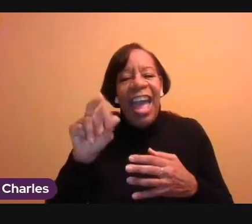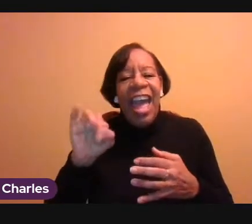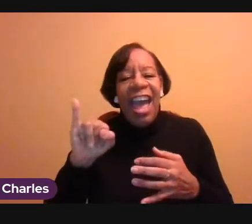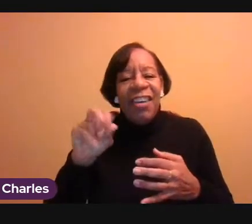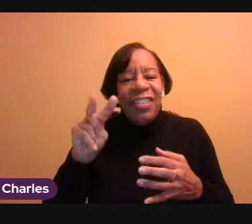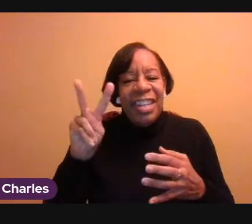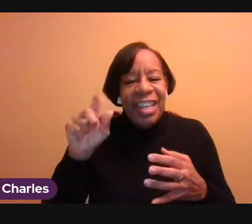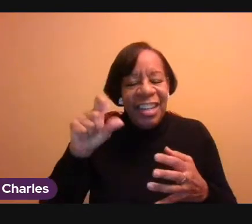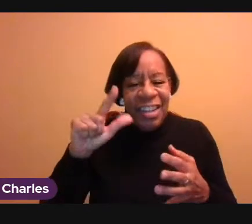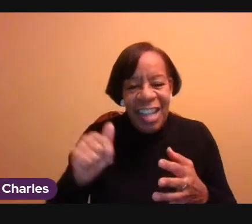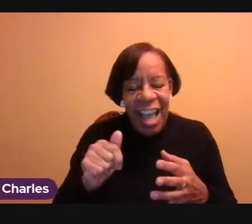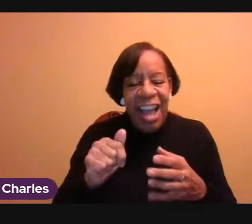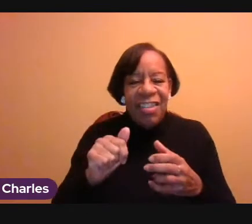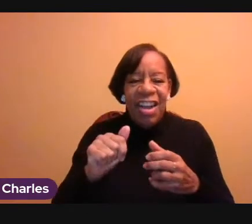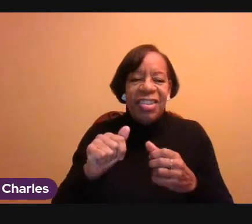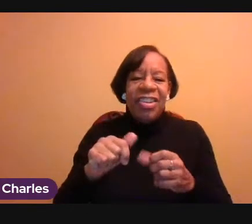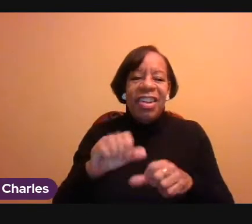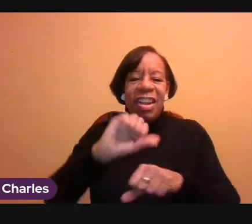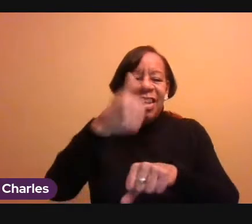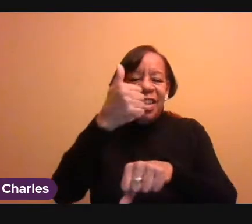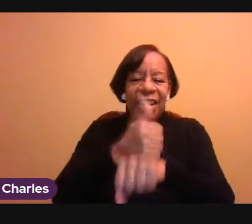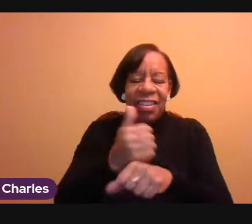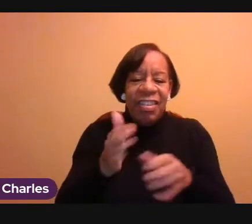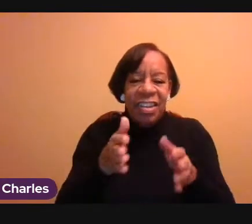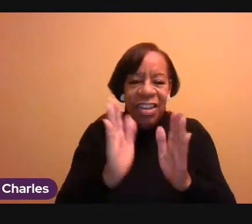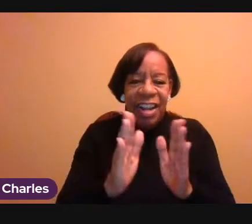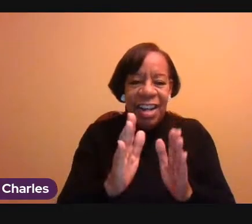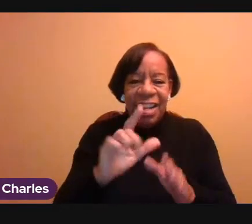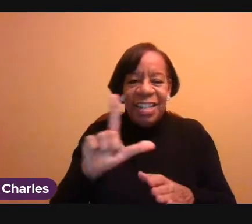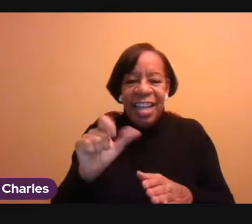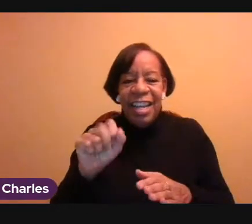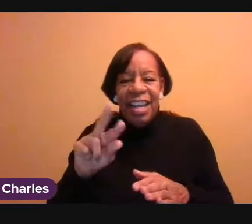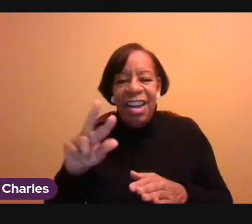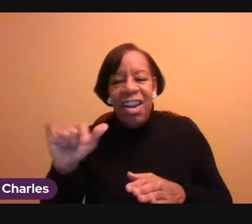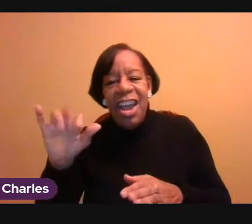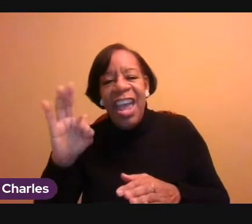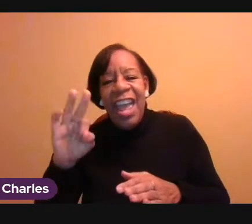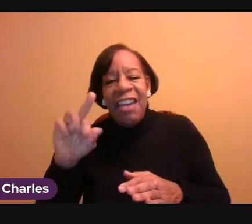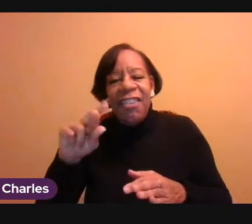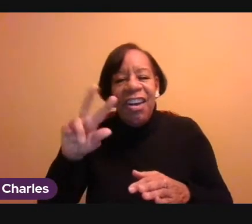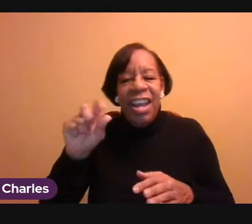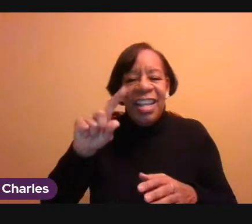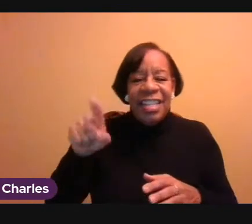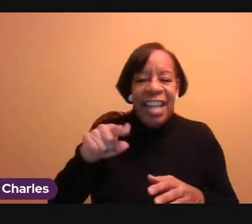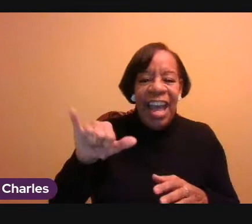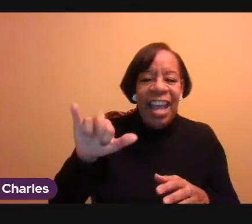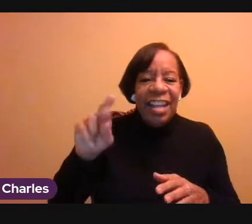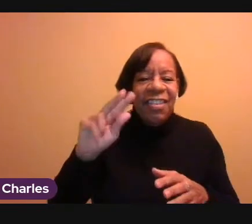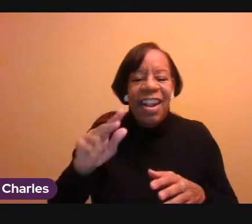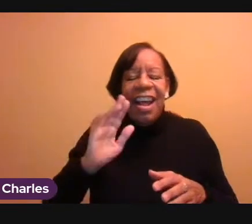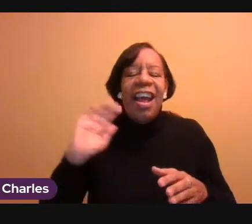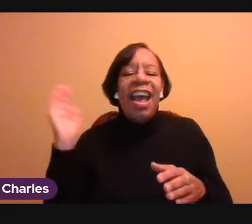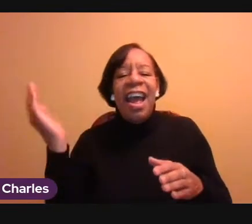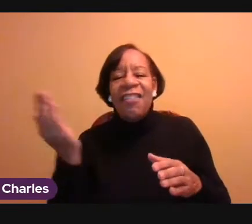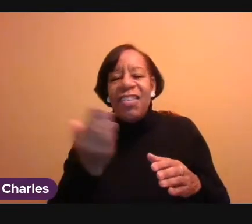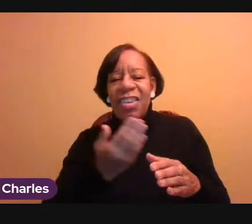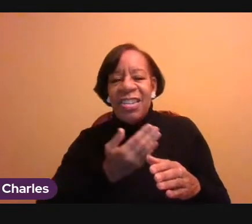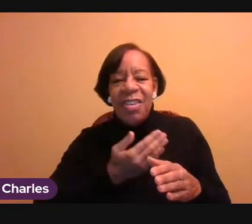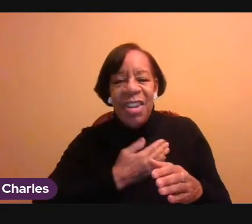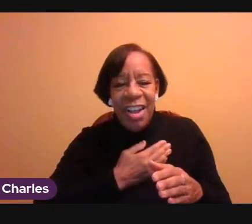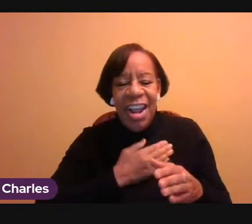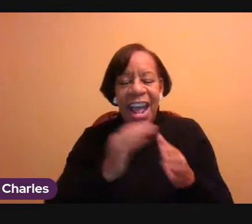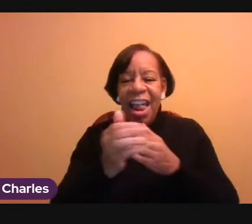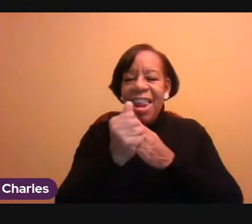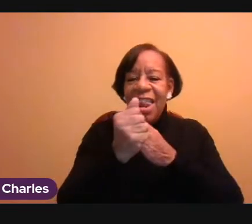our founders are Dr. Larry and Dr. Anita C. Frazier, and our fearless